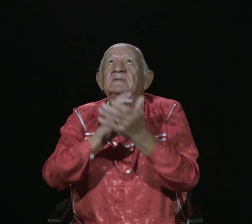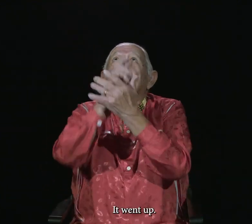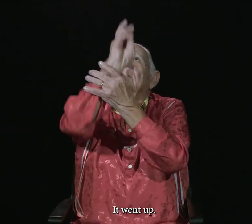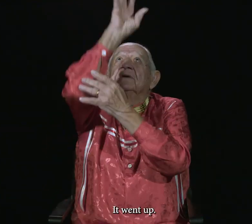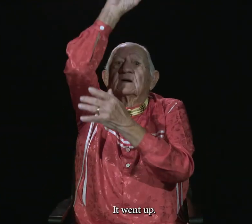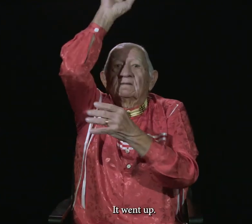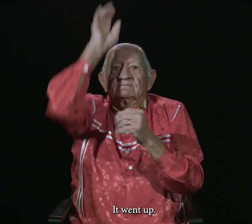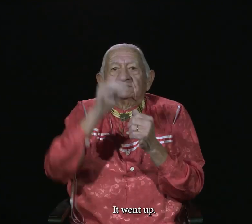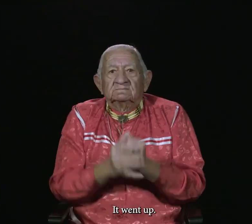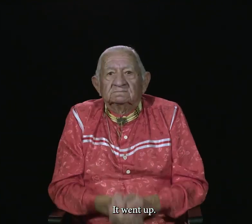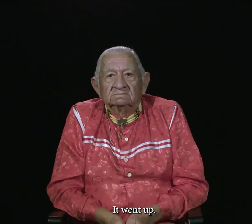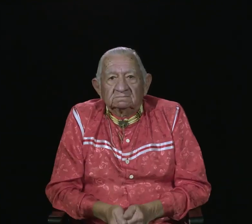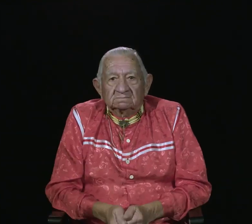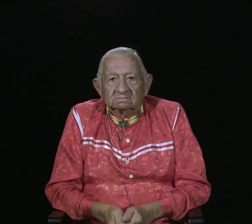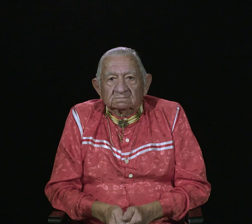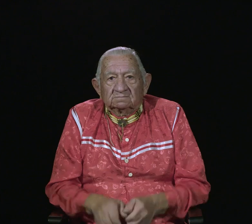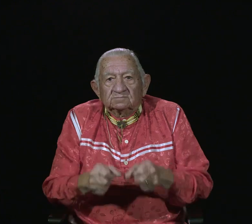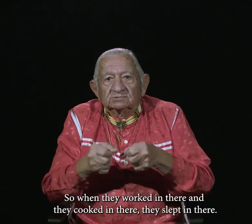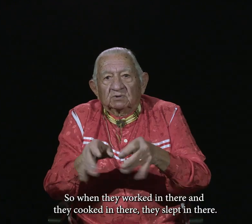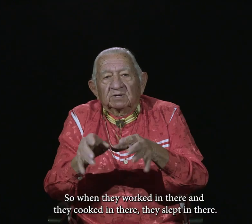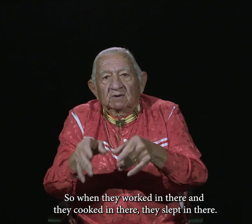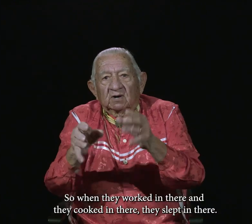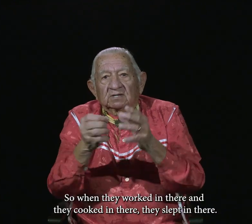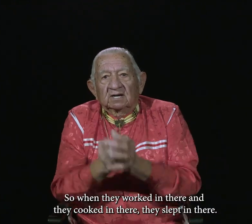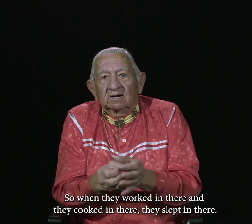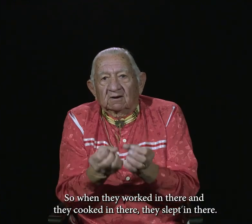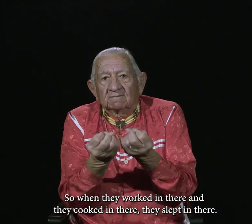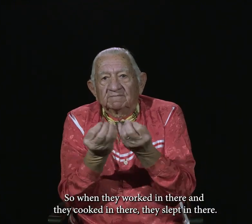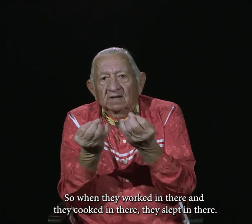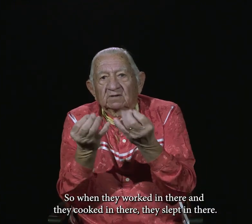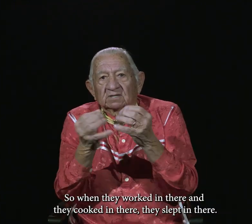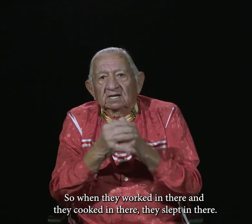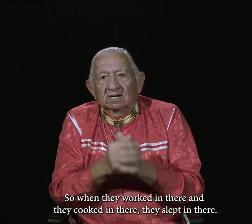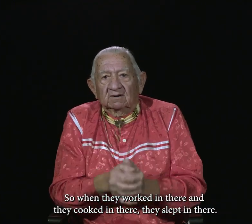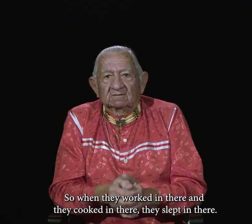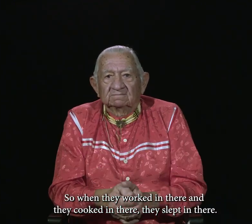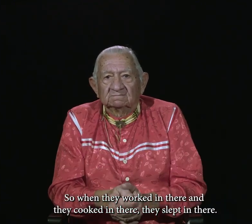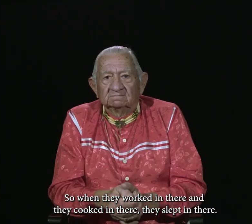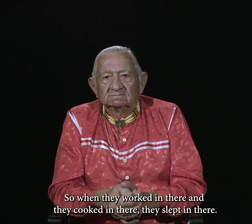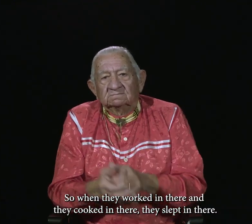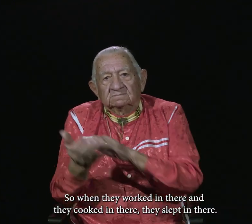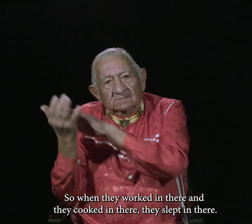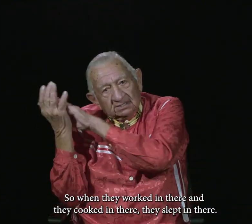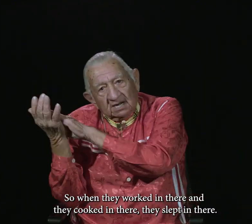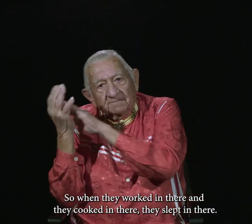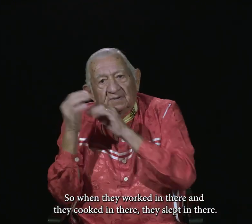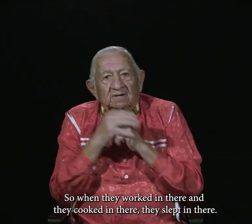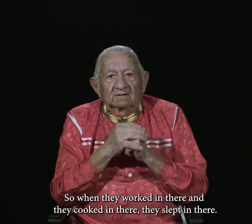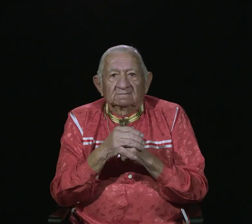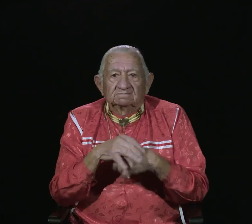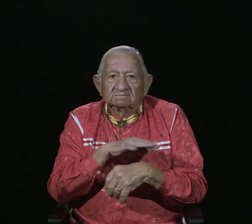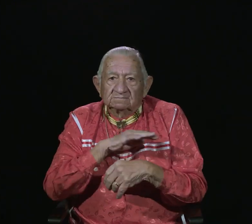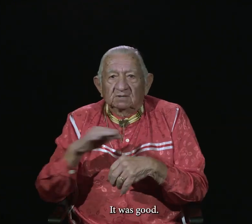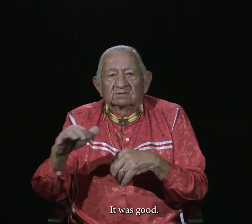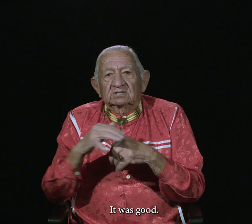It went up. So when they worked in there, and they cooked in there, they slept in there, it was